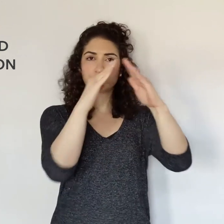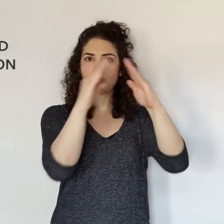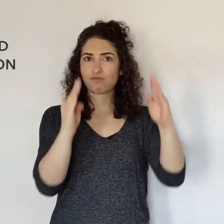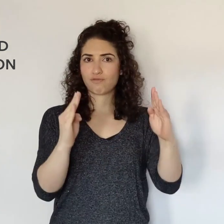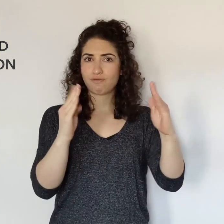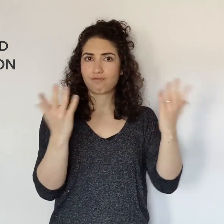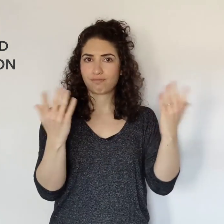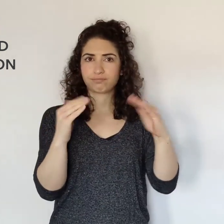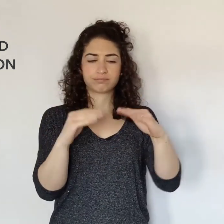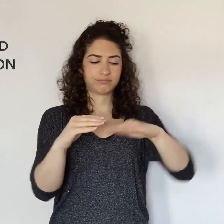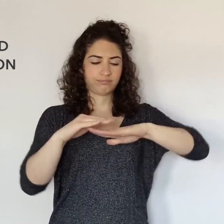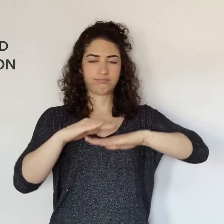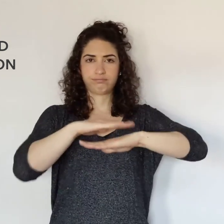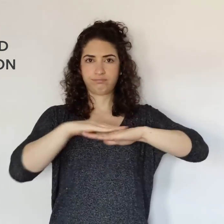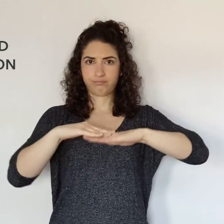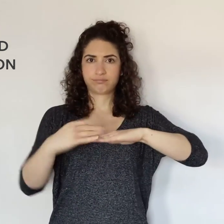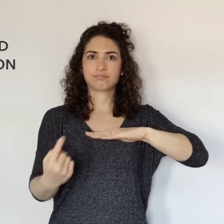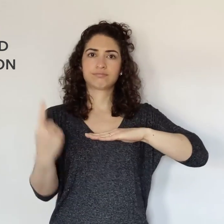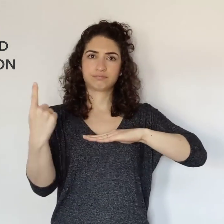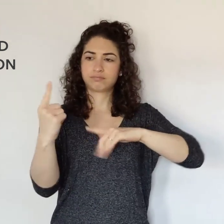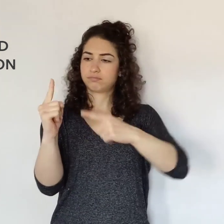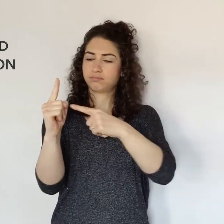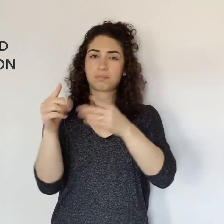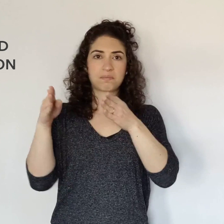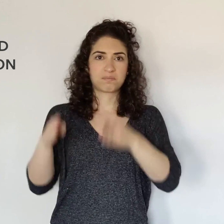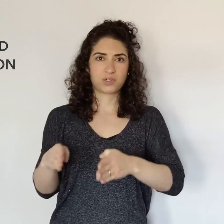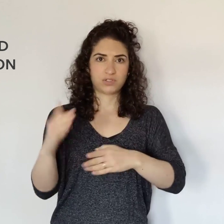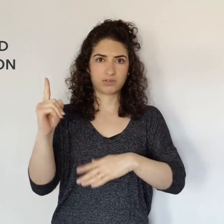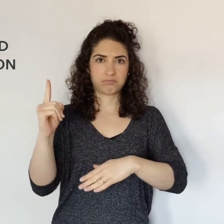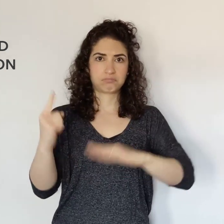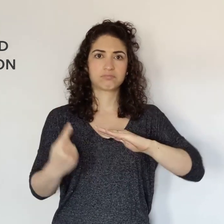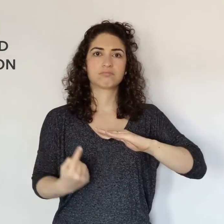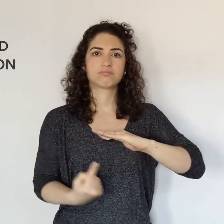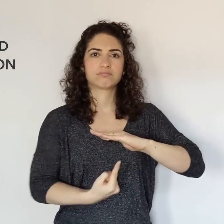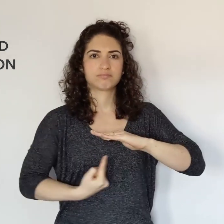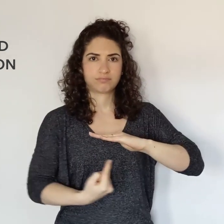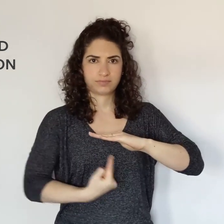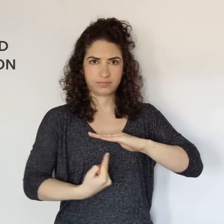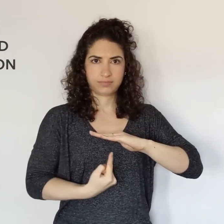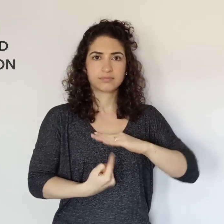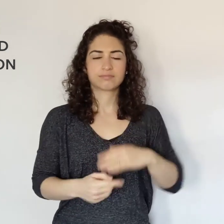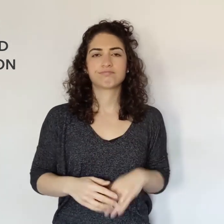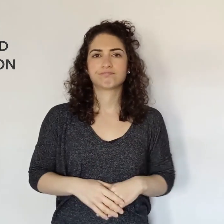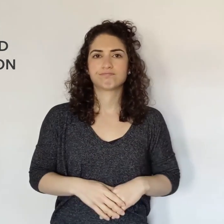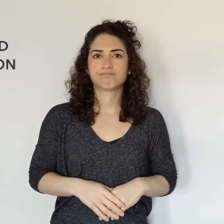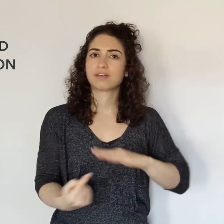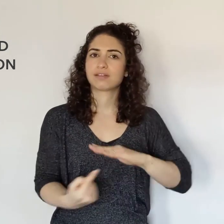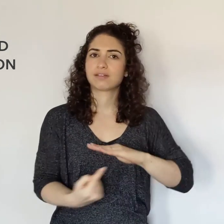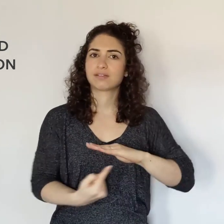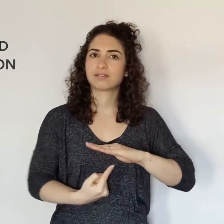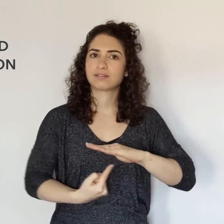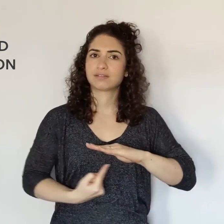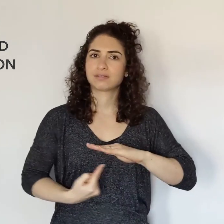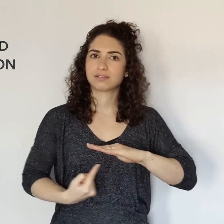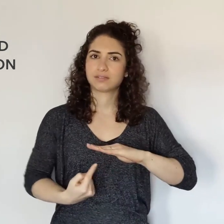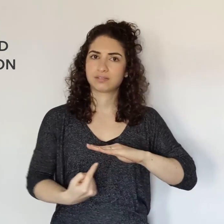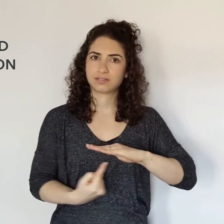it's like that's the roof of your house and the index finger is a person staying under it.